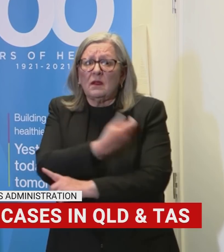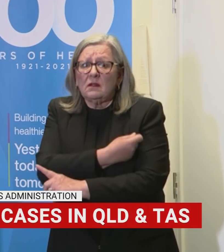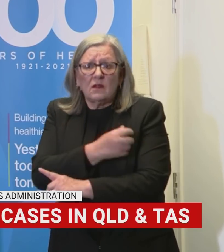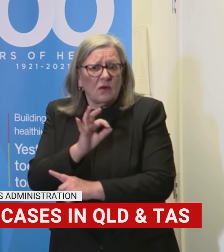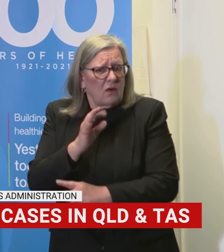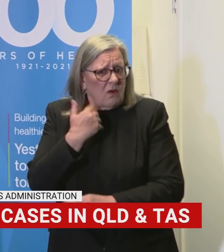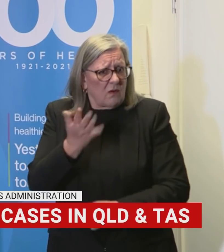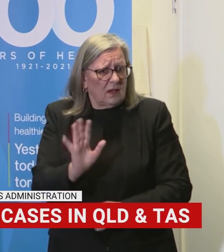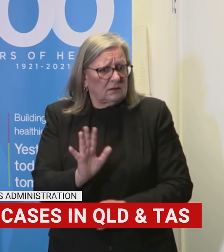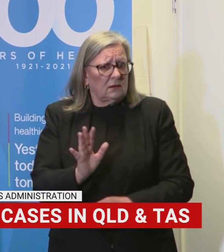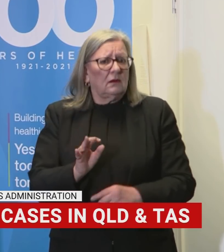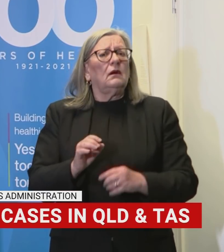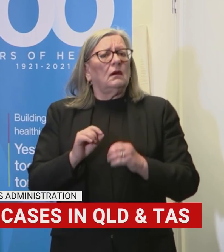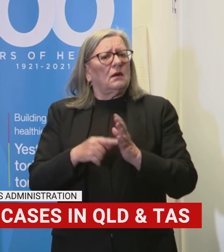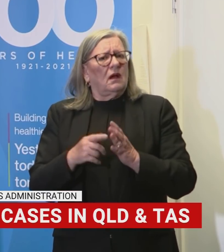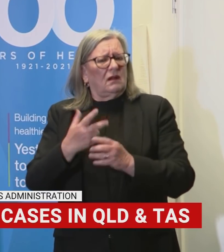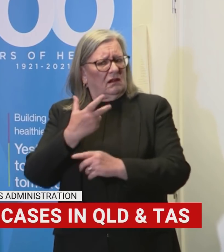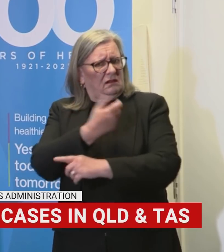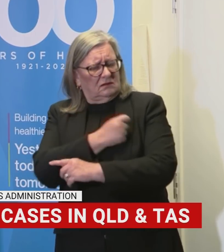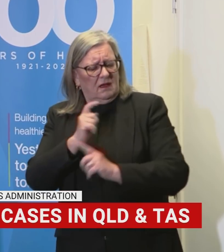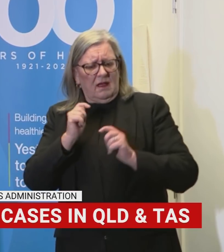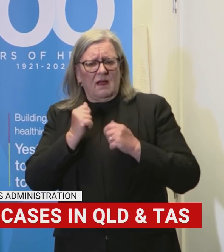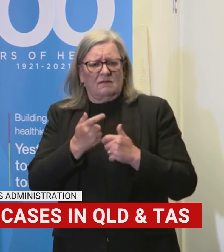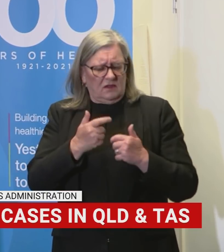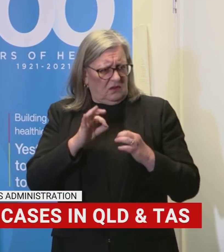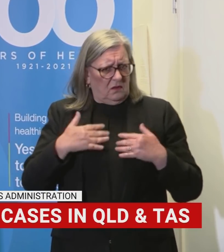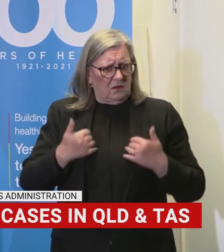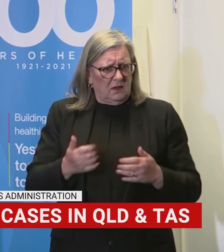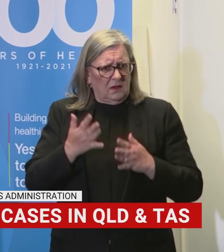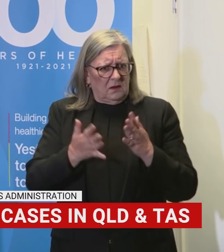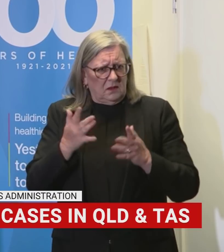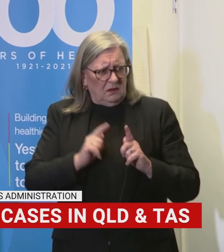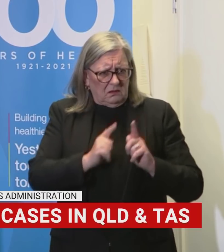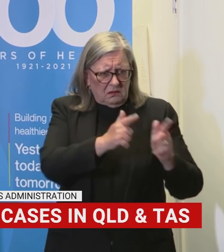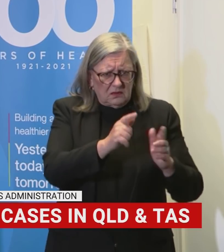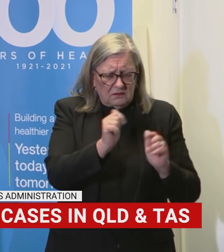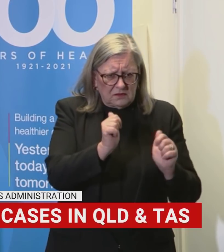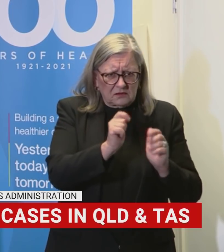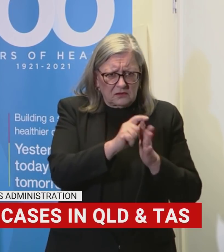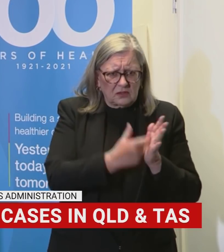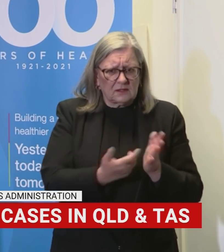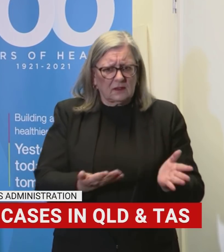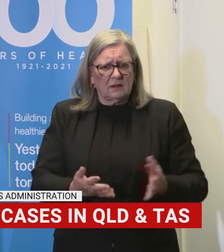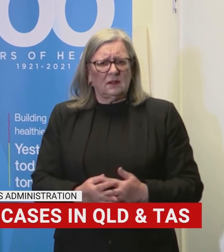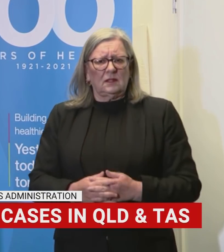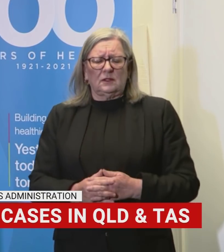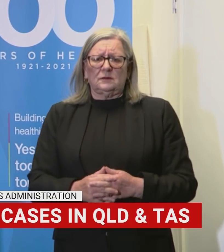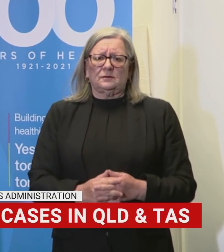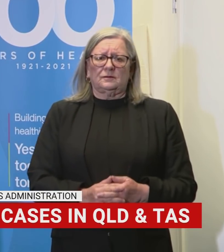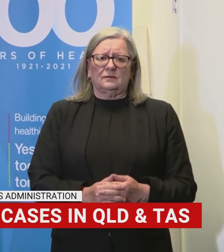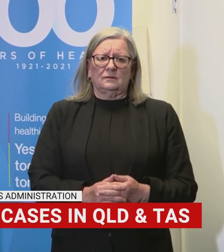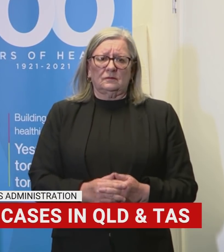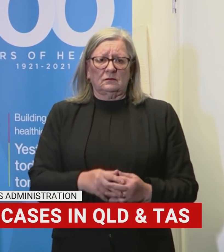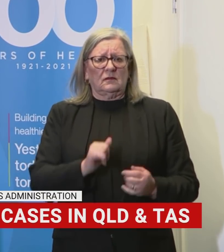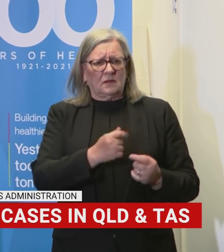felt unwell or have presented to a doctor or a hospital after being vaccinated. And overwhelmingly, these reports are